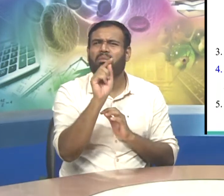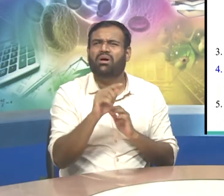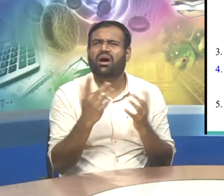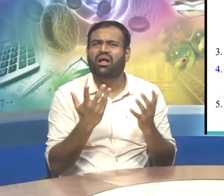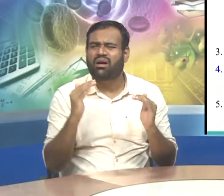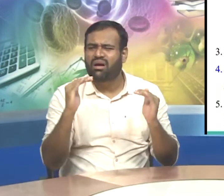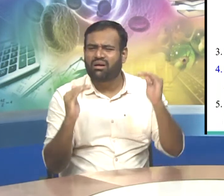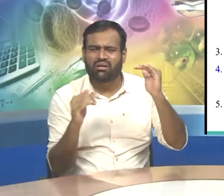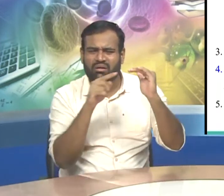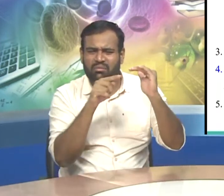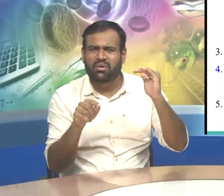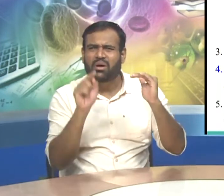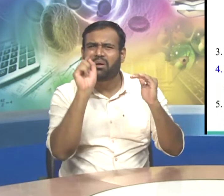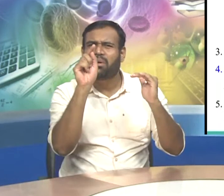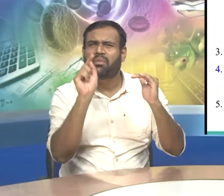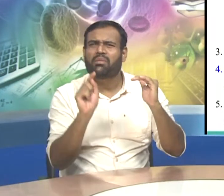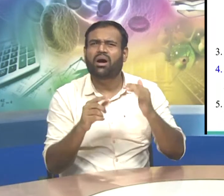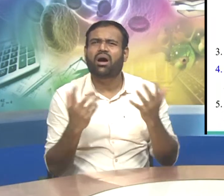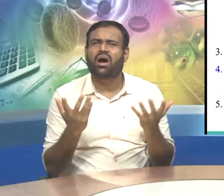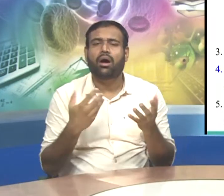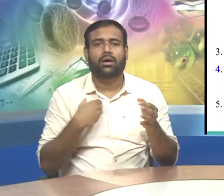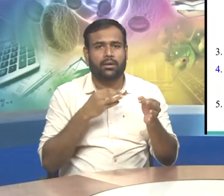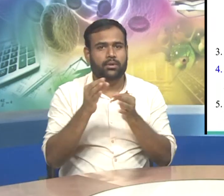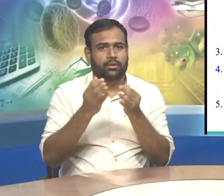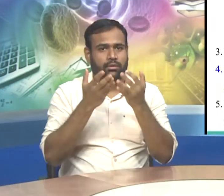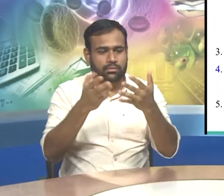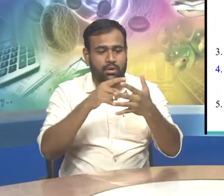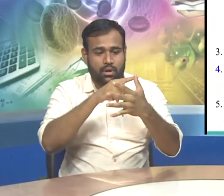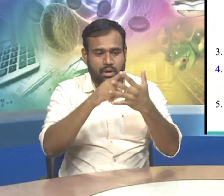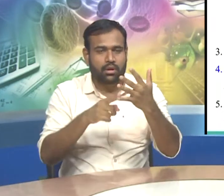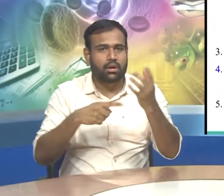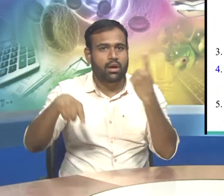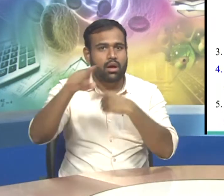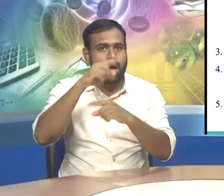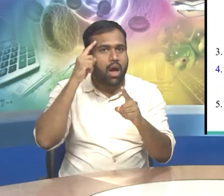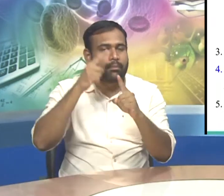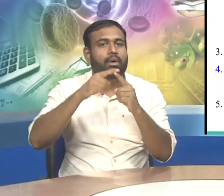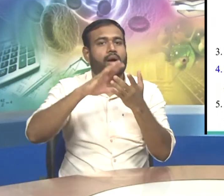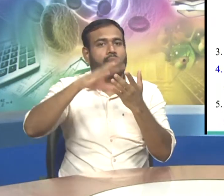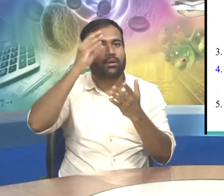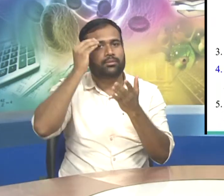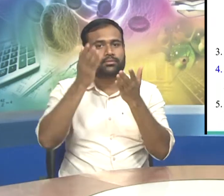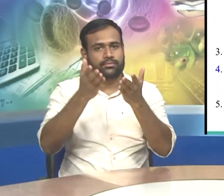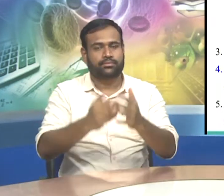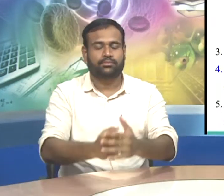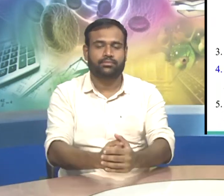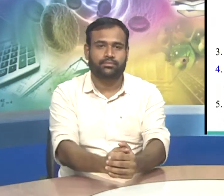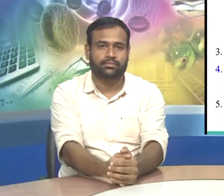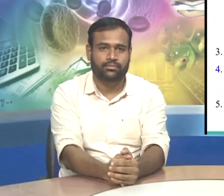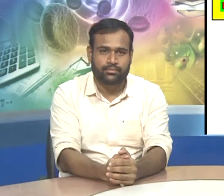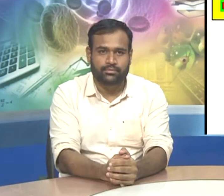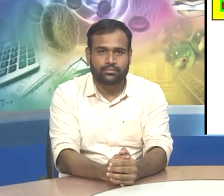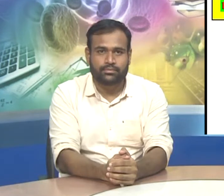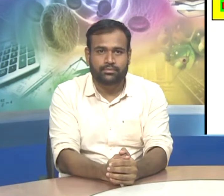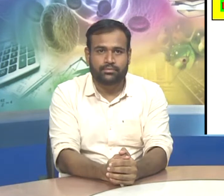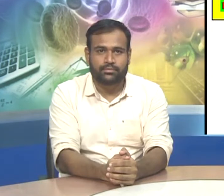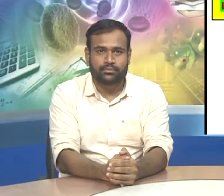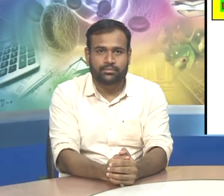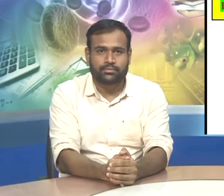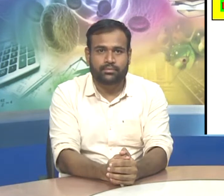powerful than the Vidhan Parishad. So these are the 5 objectives we will understand in this